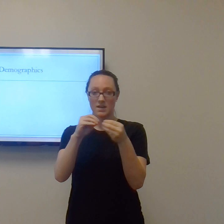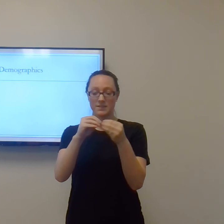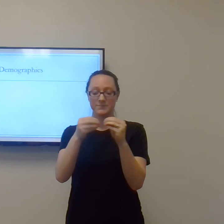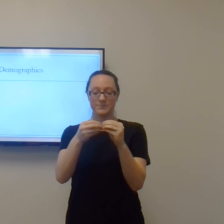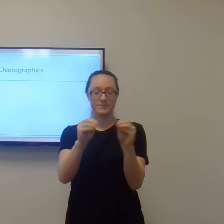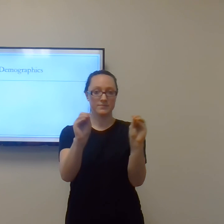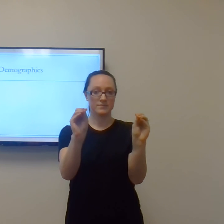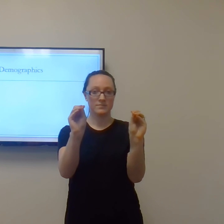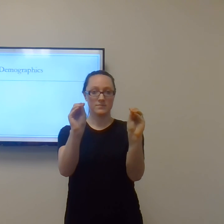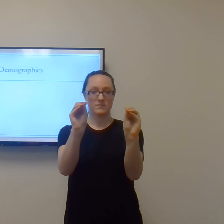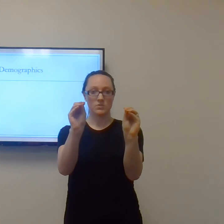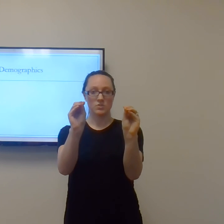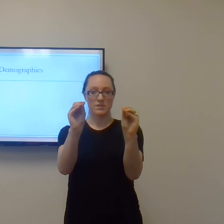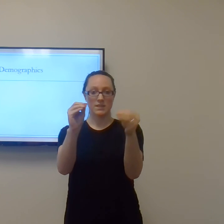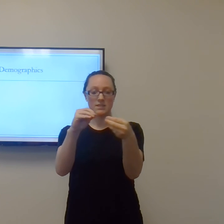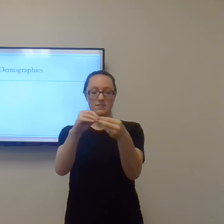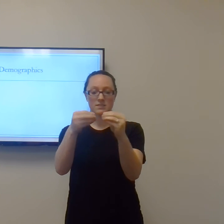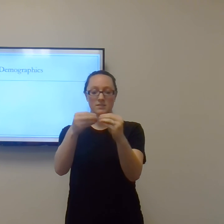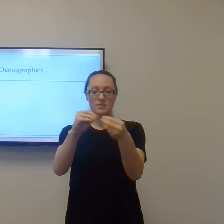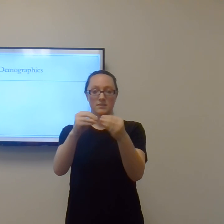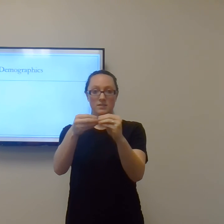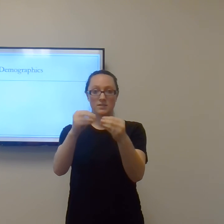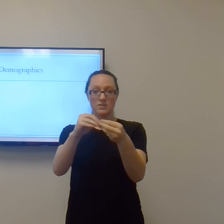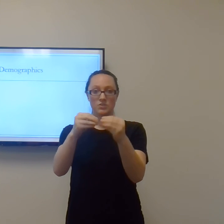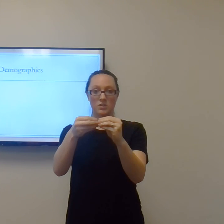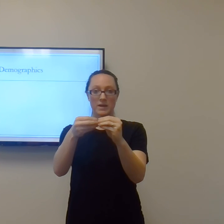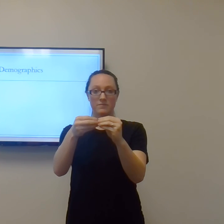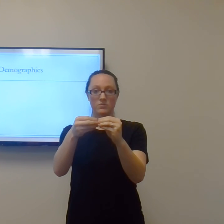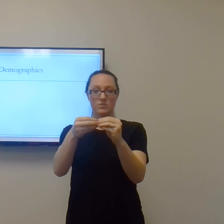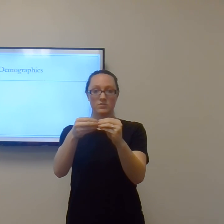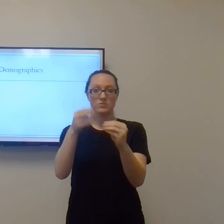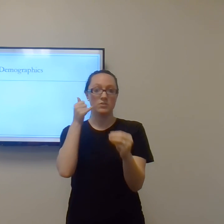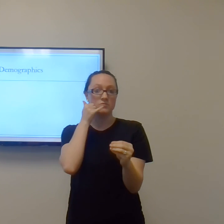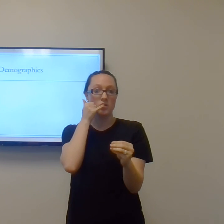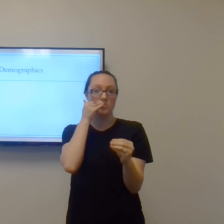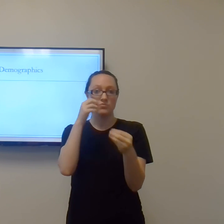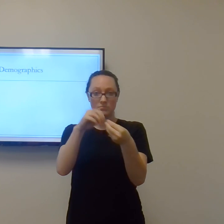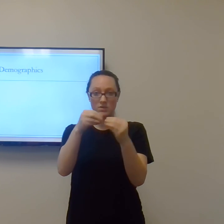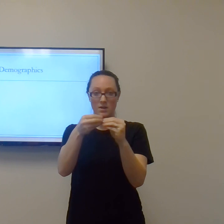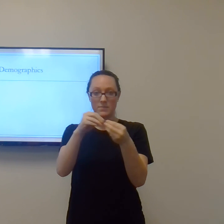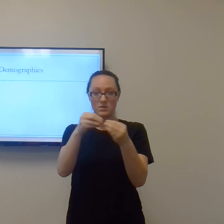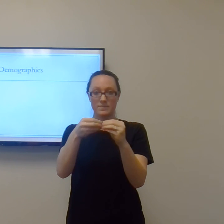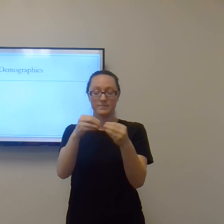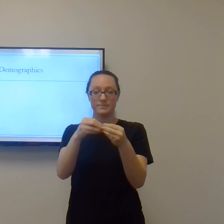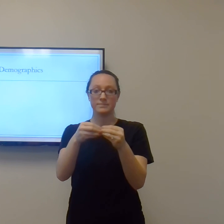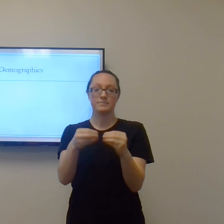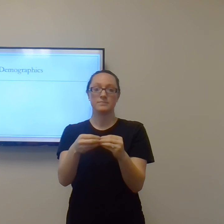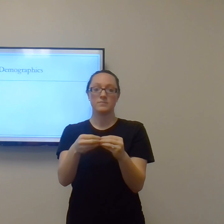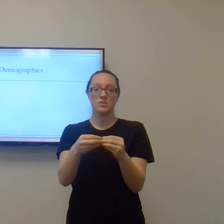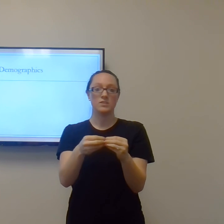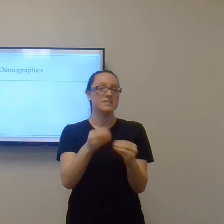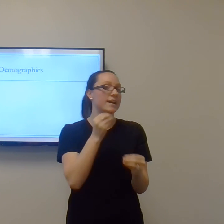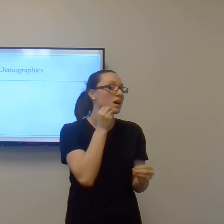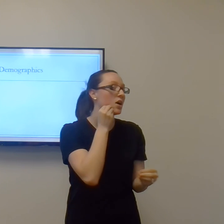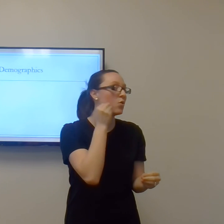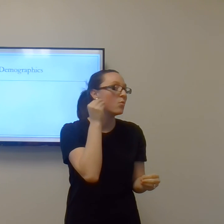sign. It's just like this. You just go back and forth. So phone number. You can say